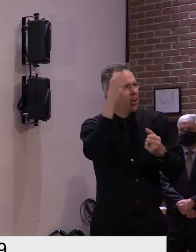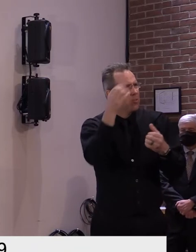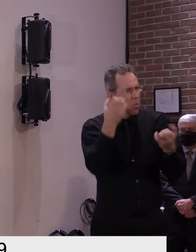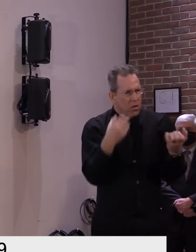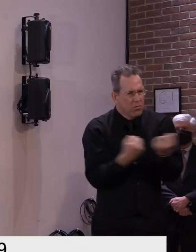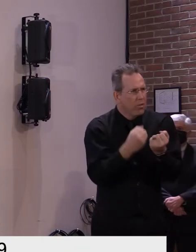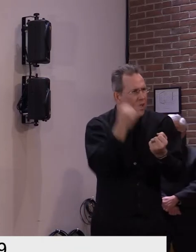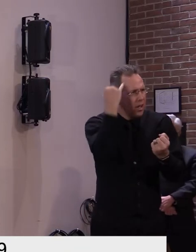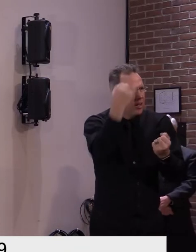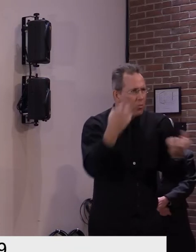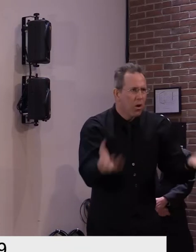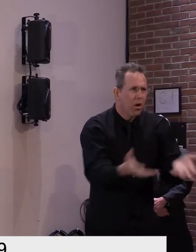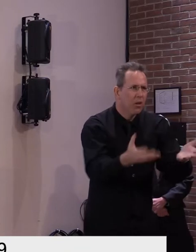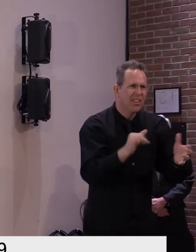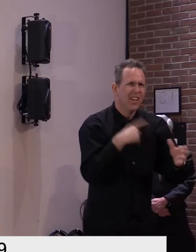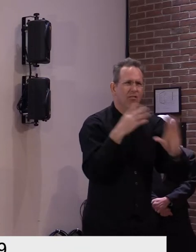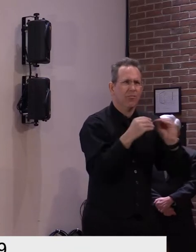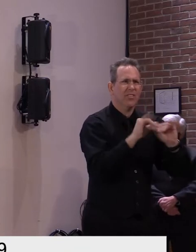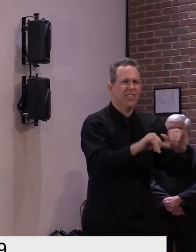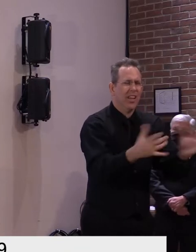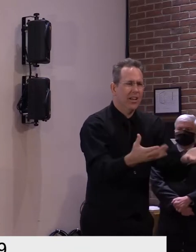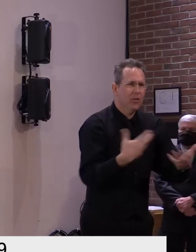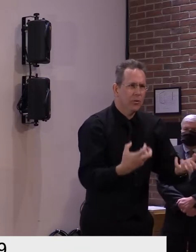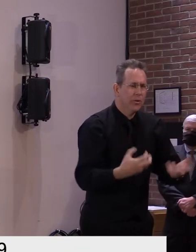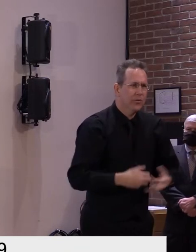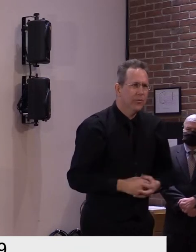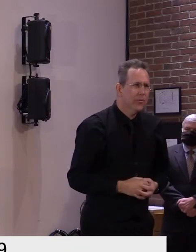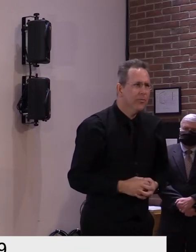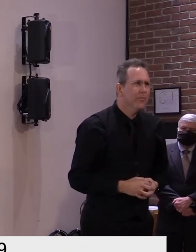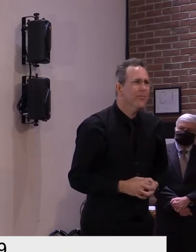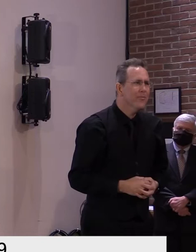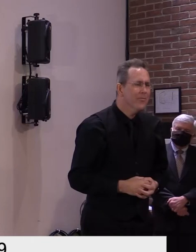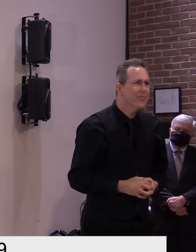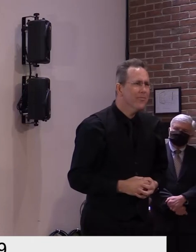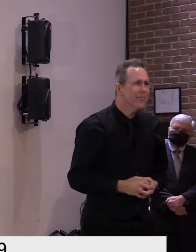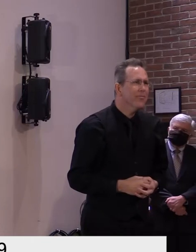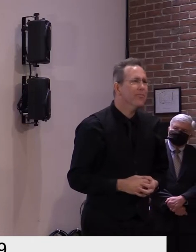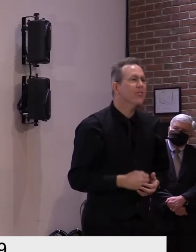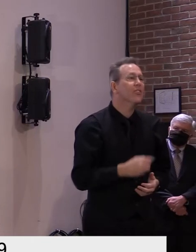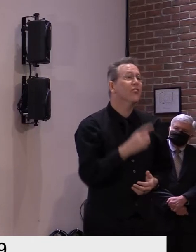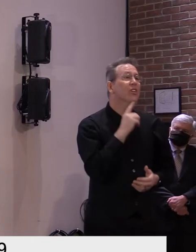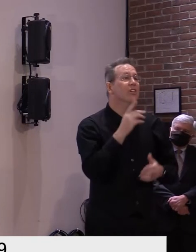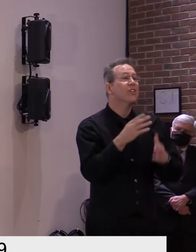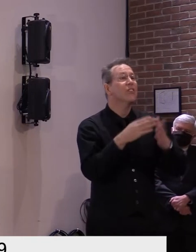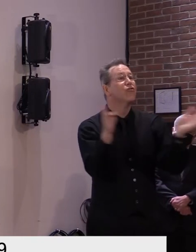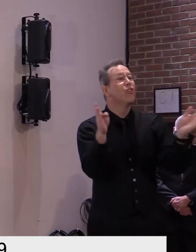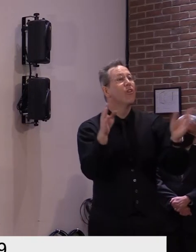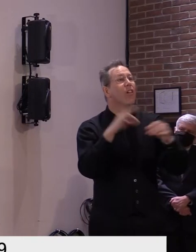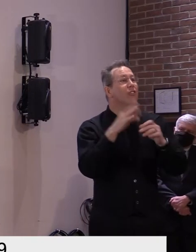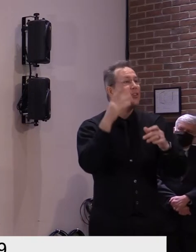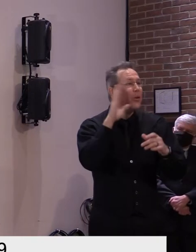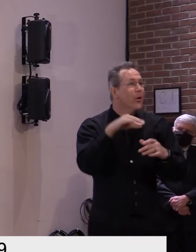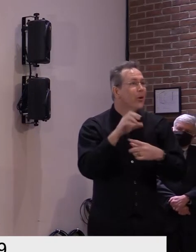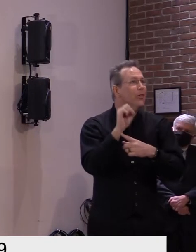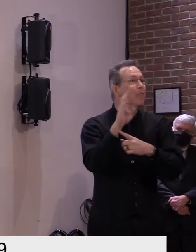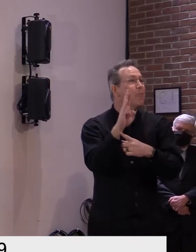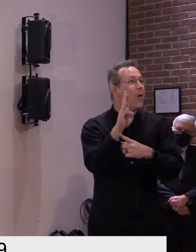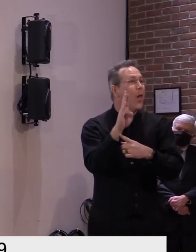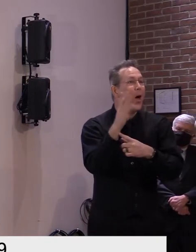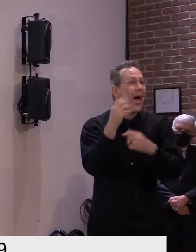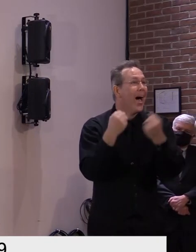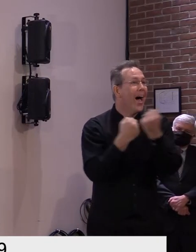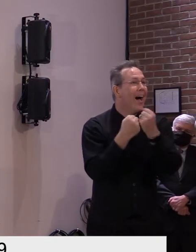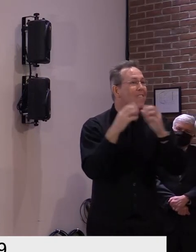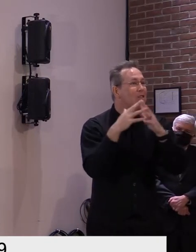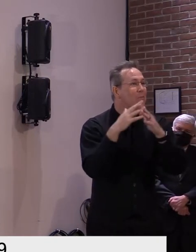for some the general election is the Super Bowl in some respects, but we have a lot of other games and other